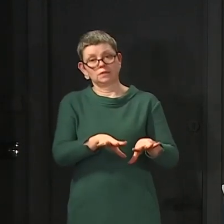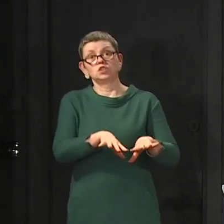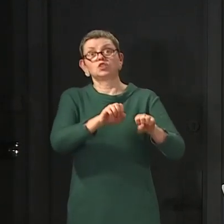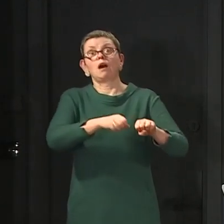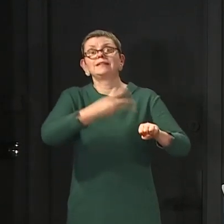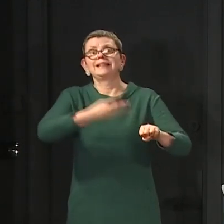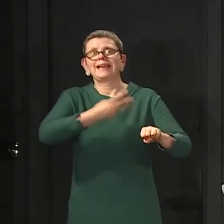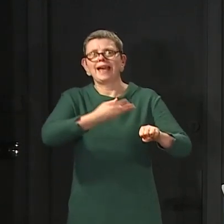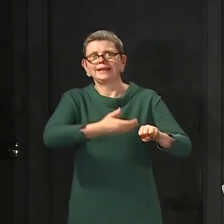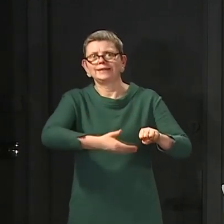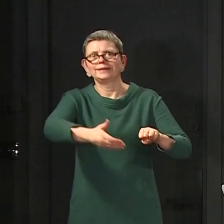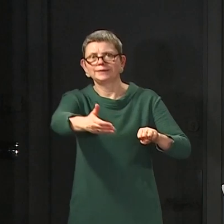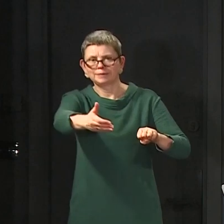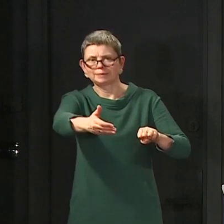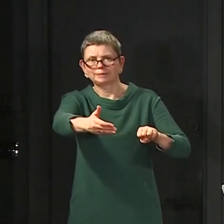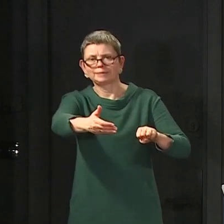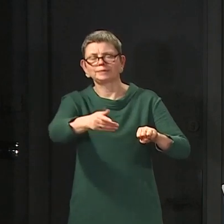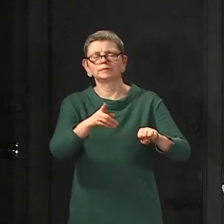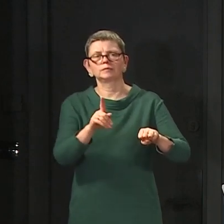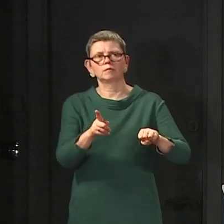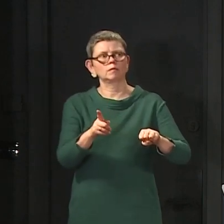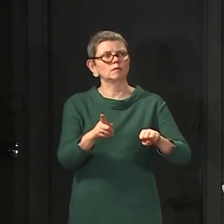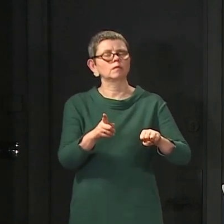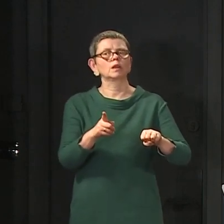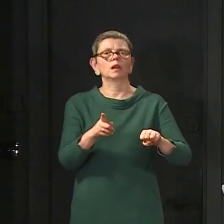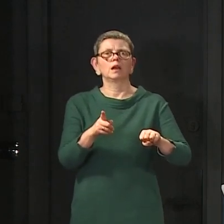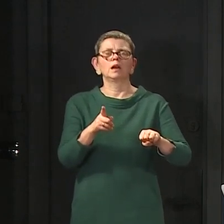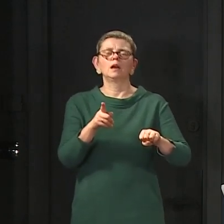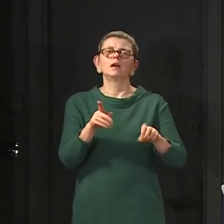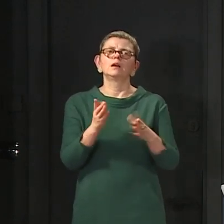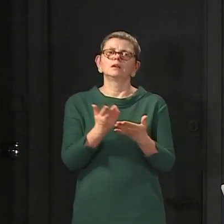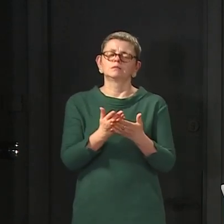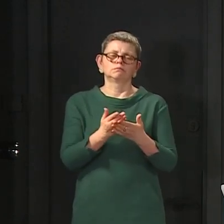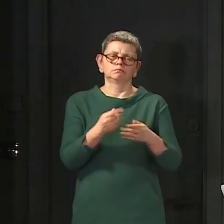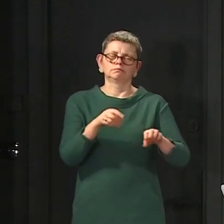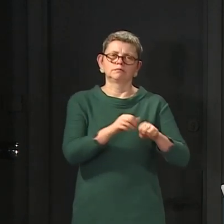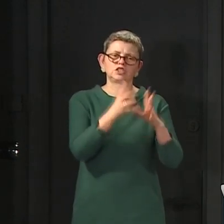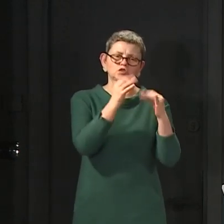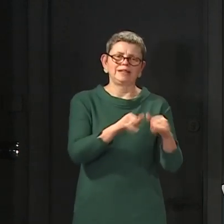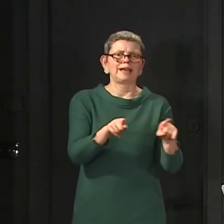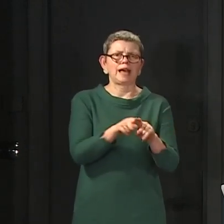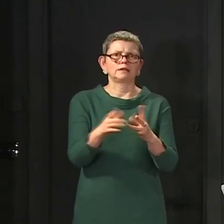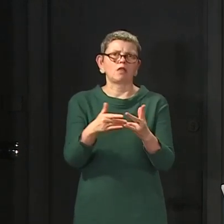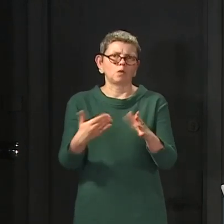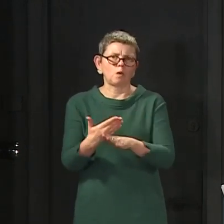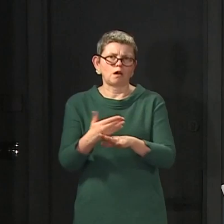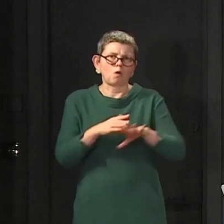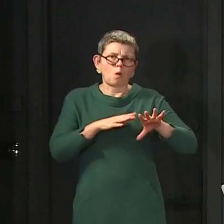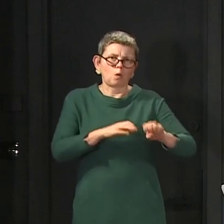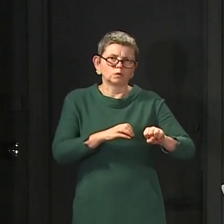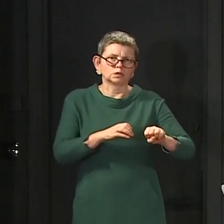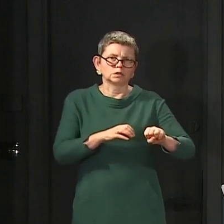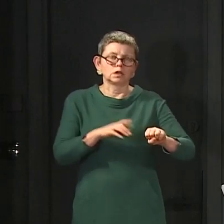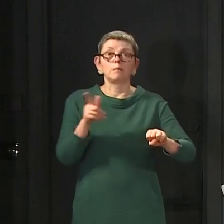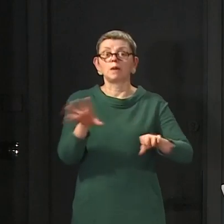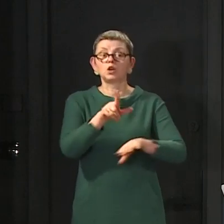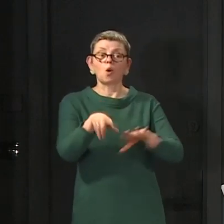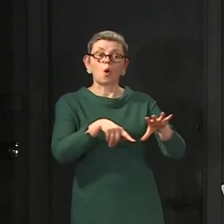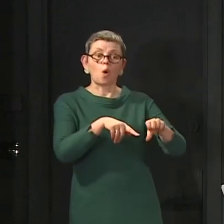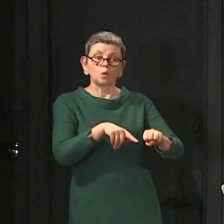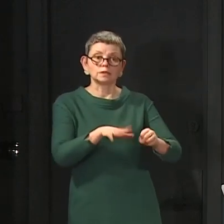paused. The Health Secretary can say a word about that in a moment, and that will include screening programmes. But the reason we decided to pause was so that nobody would miss out and that we